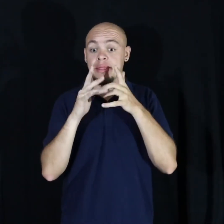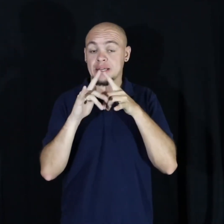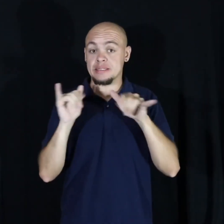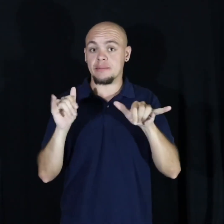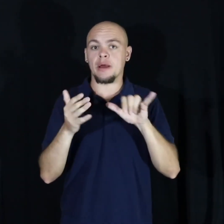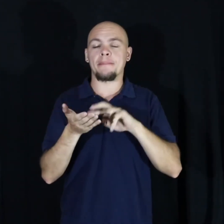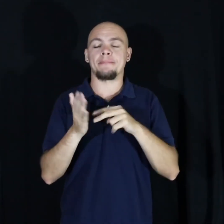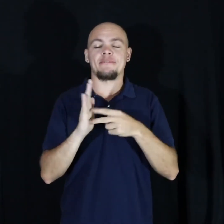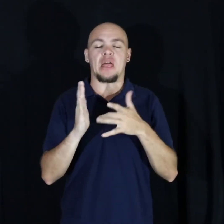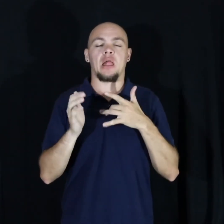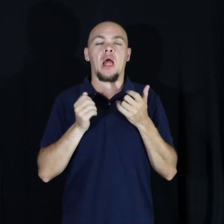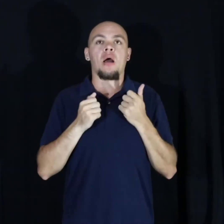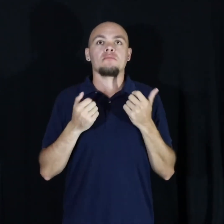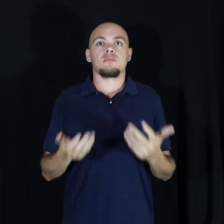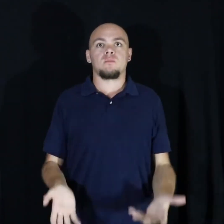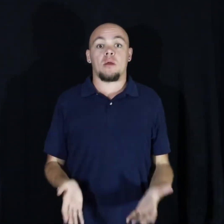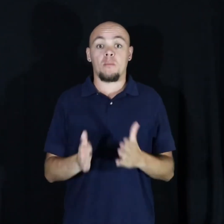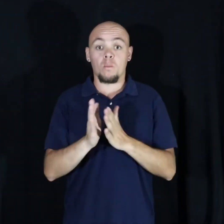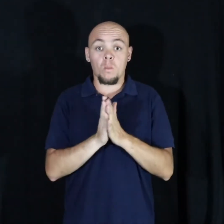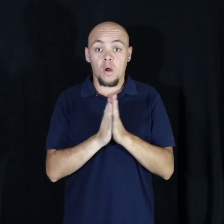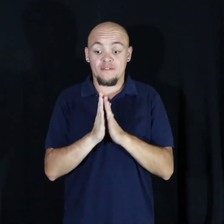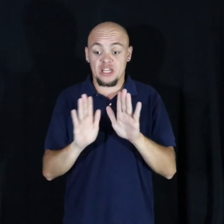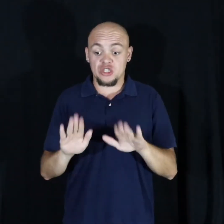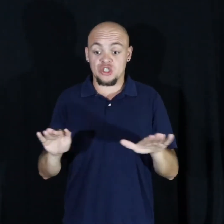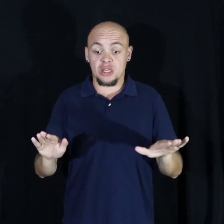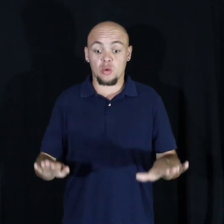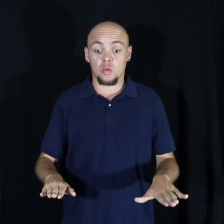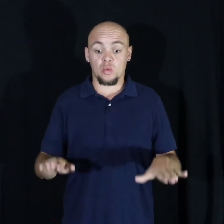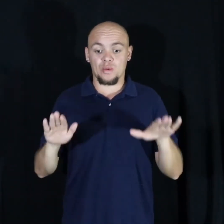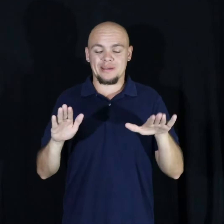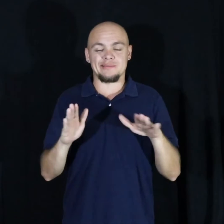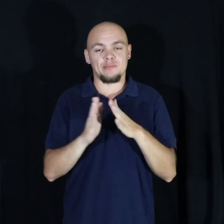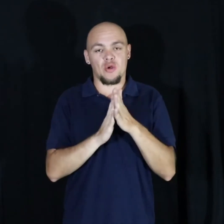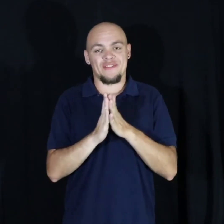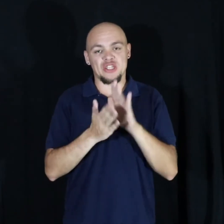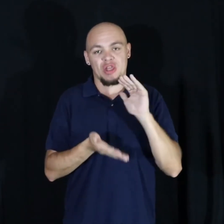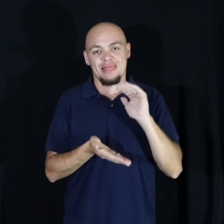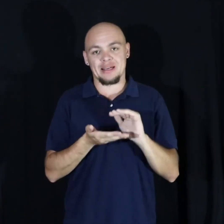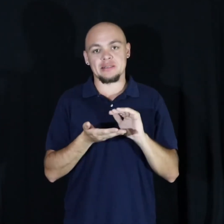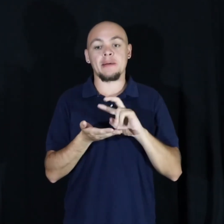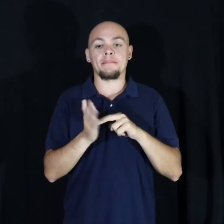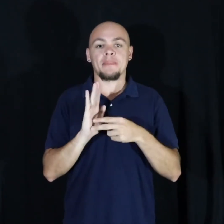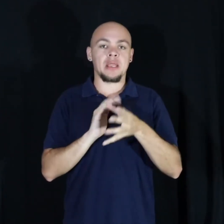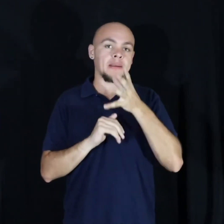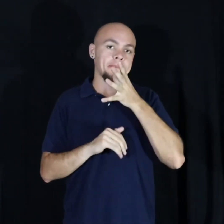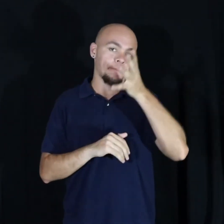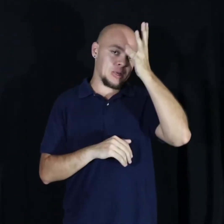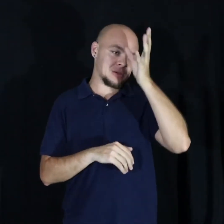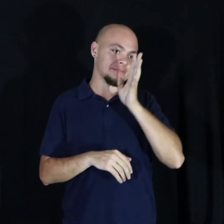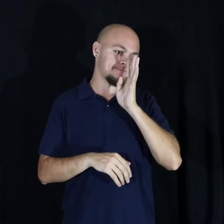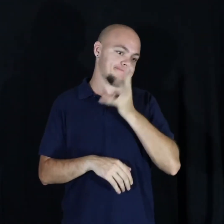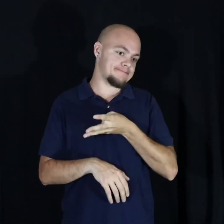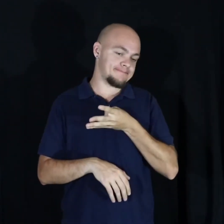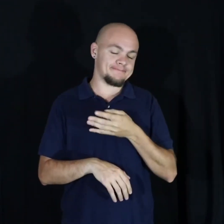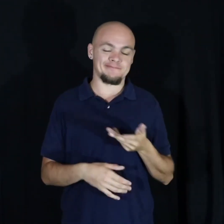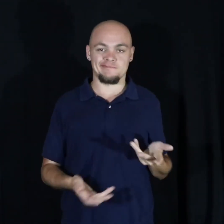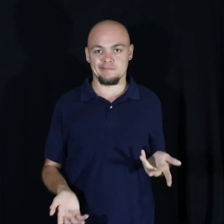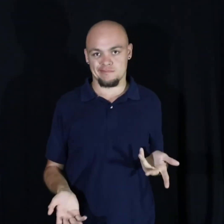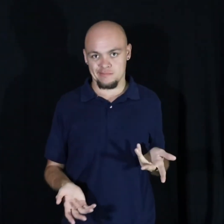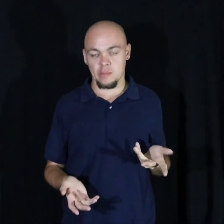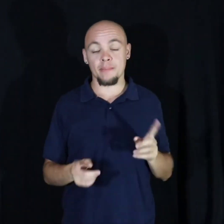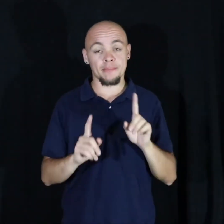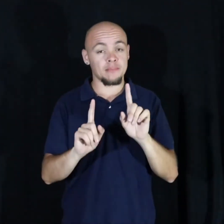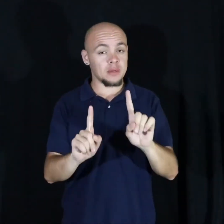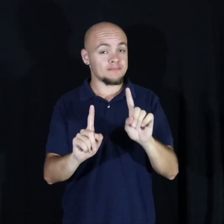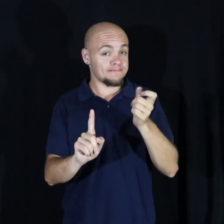burn out, to be less motivated to raise their children. This thus leads to parental negligence. However,